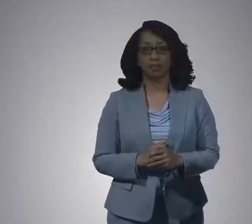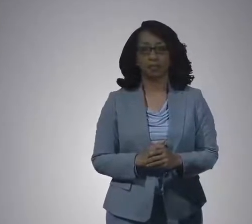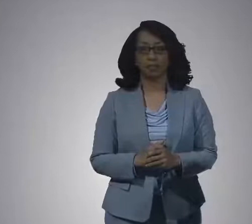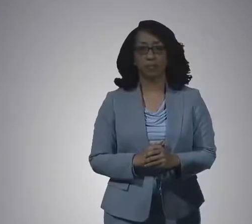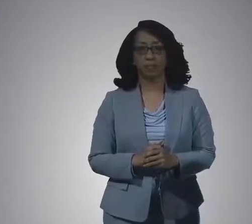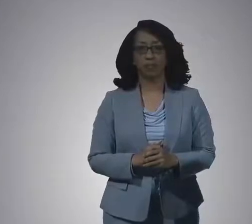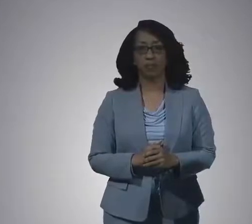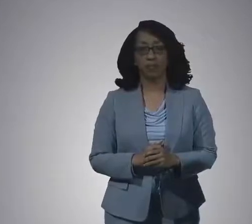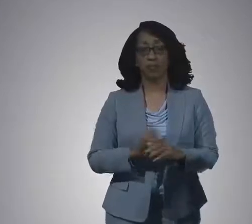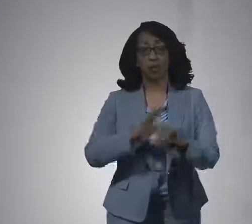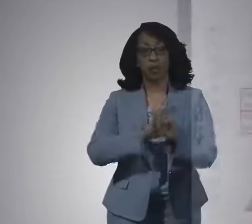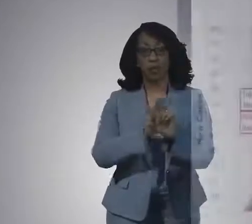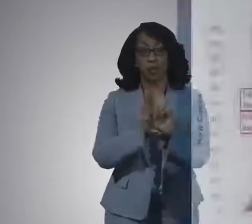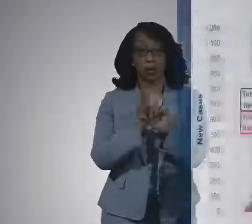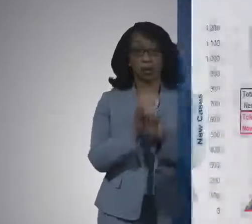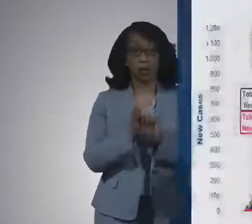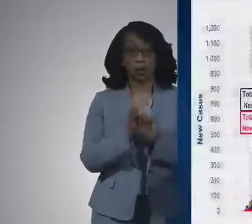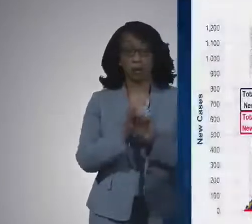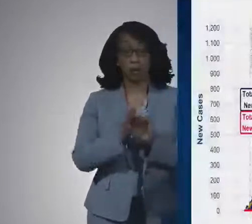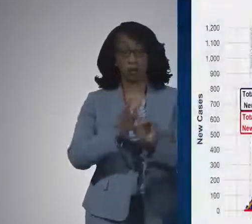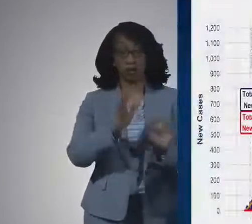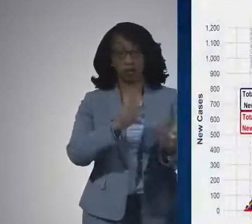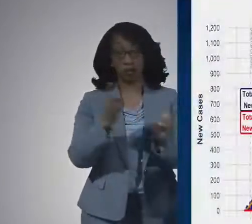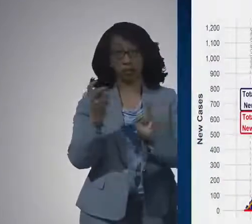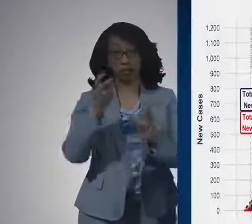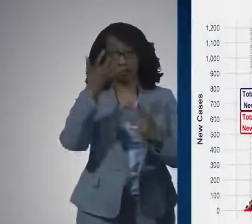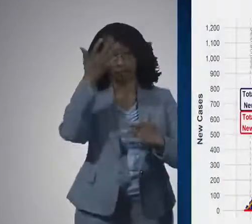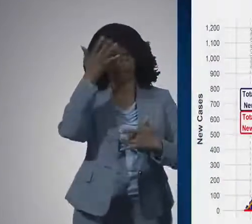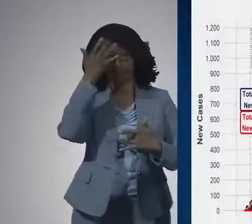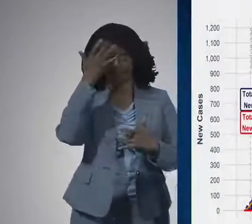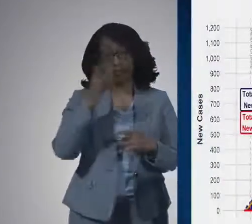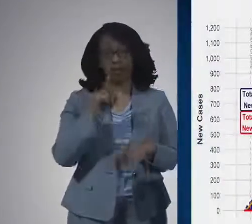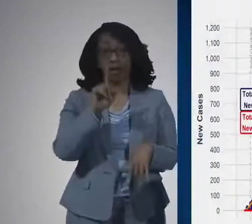Total COVID-19 cases to date in Shelby County,